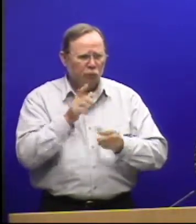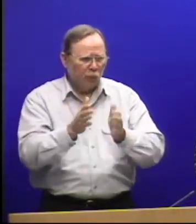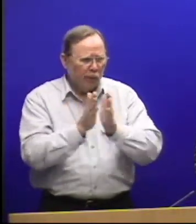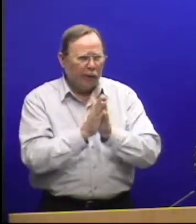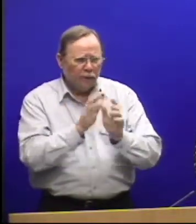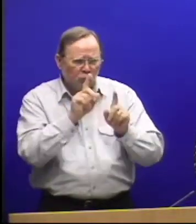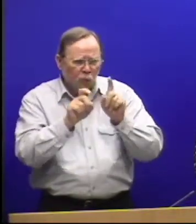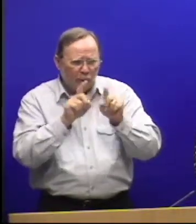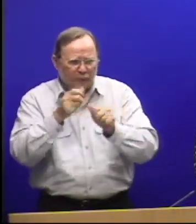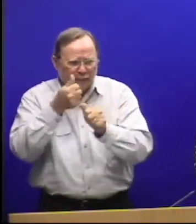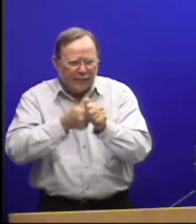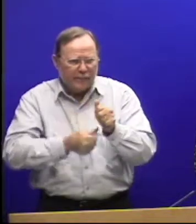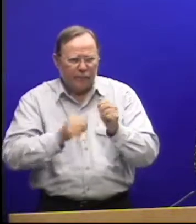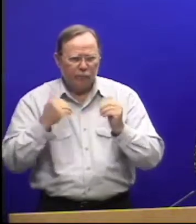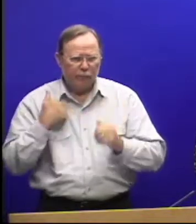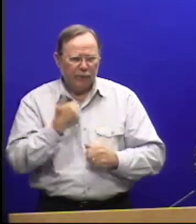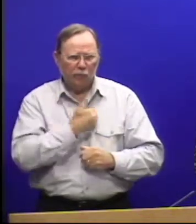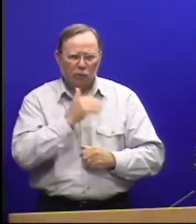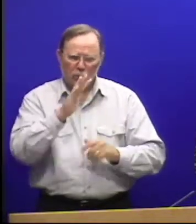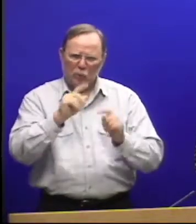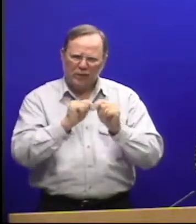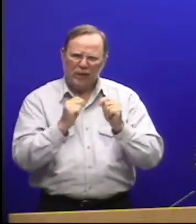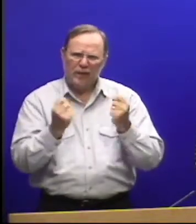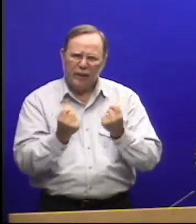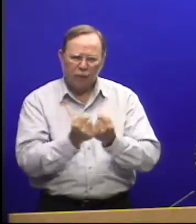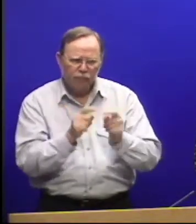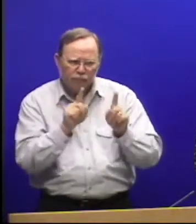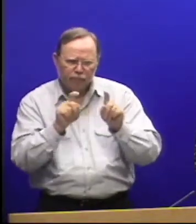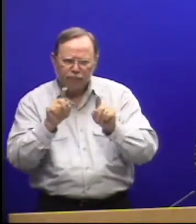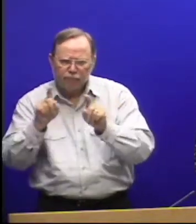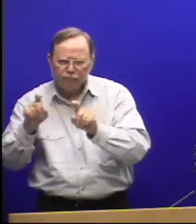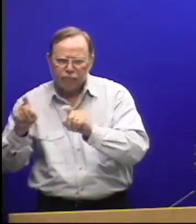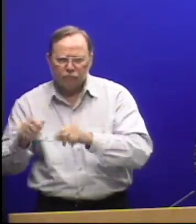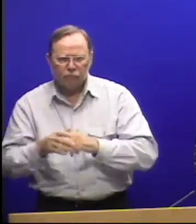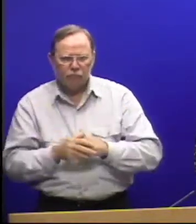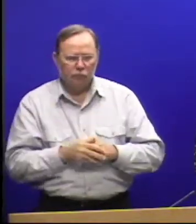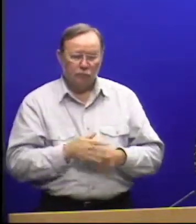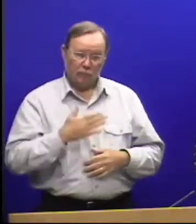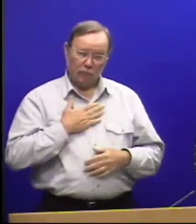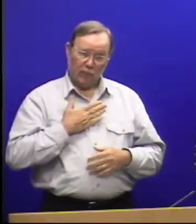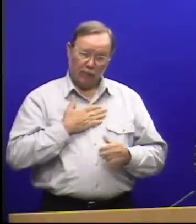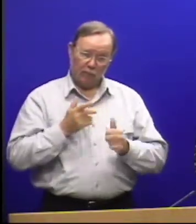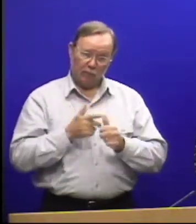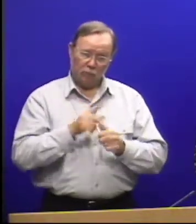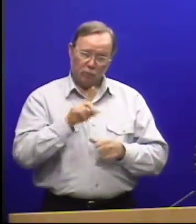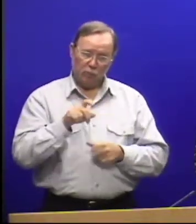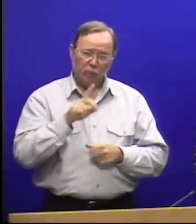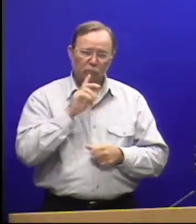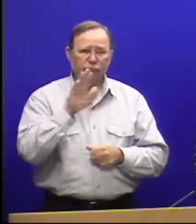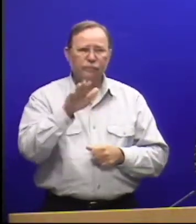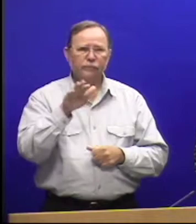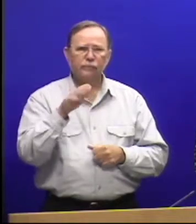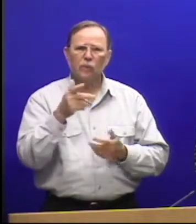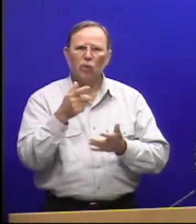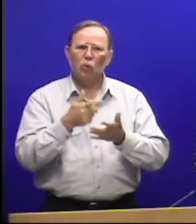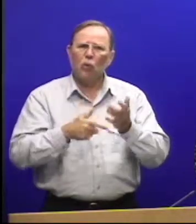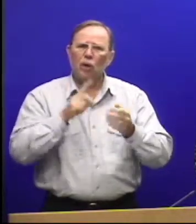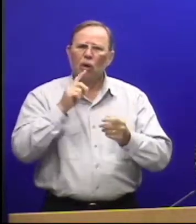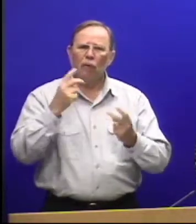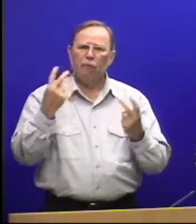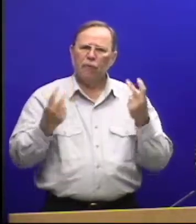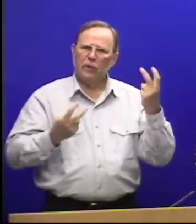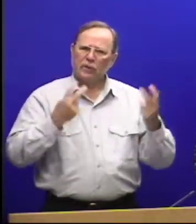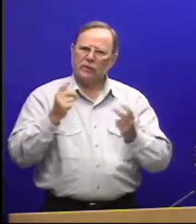of each member of your team that you might have. My first question would be, what are the visiting hours? I would want